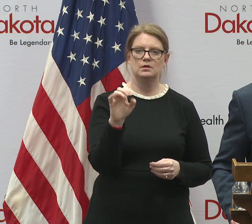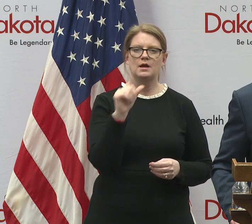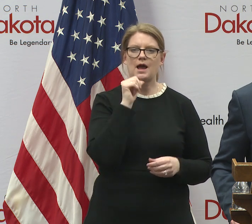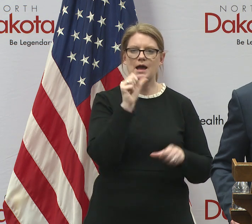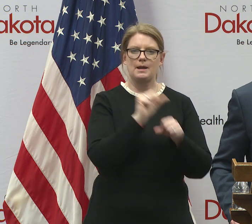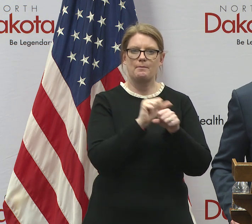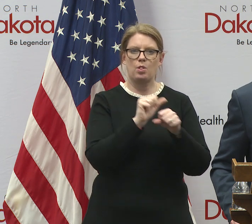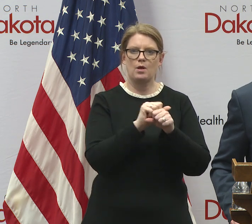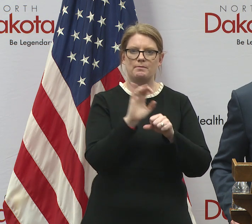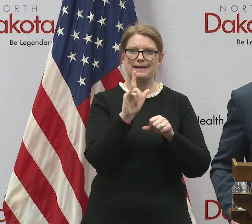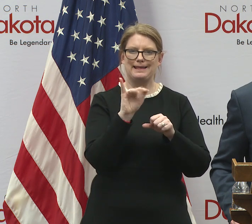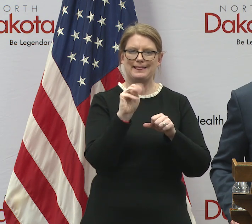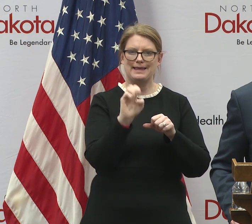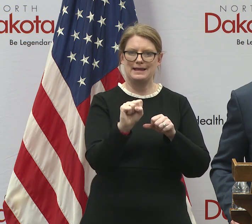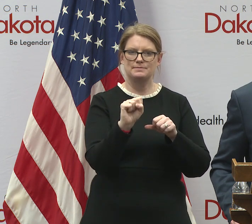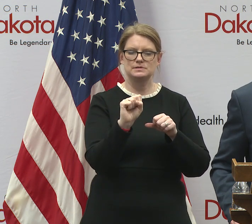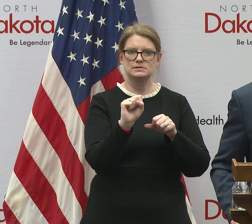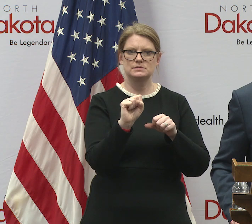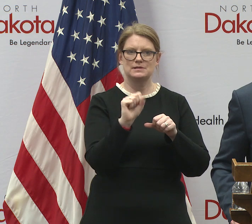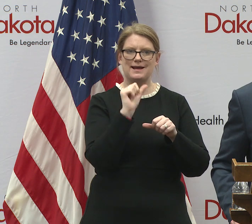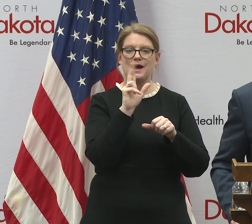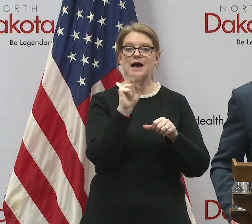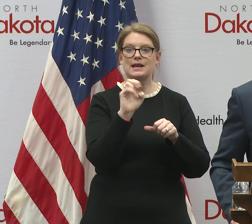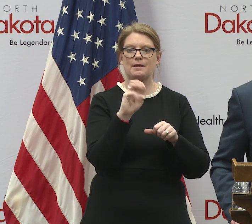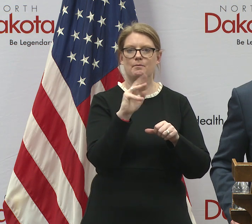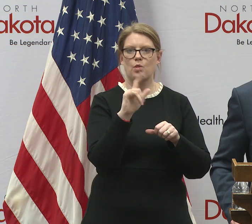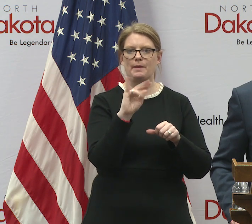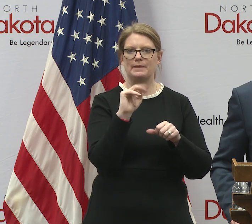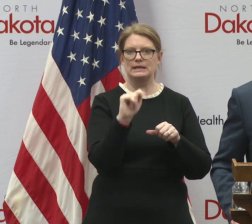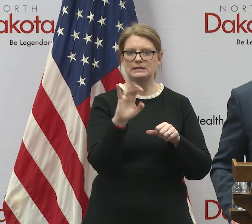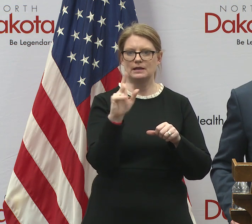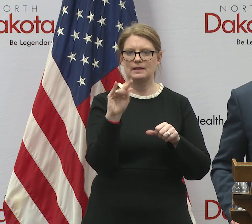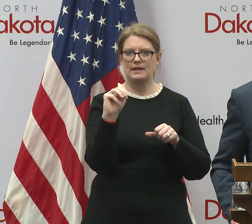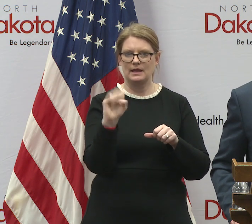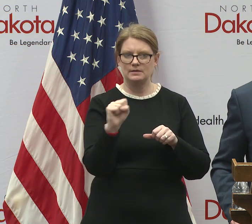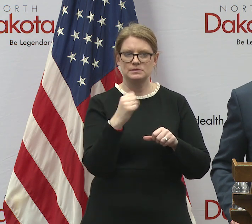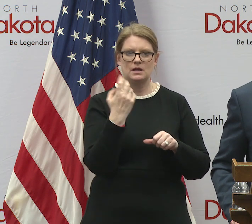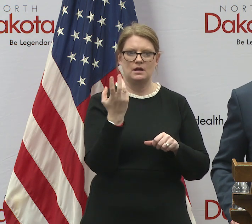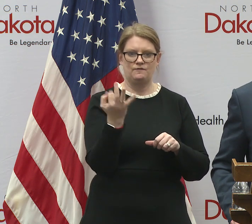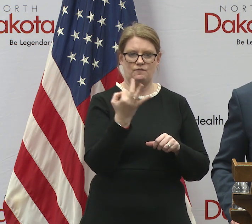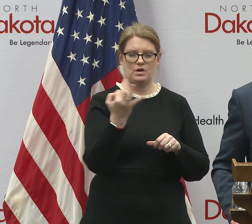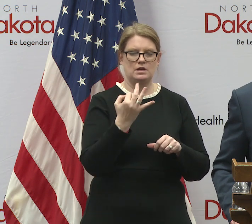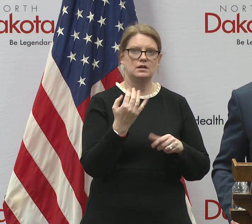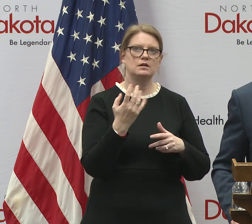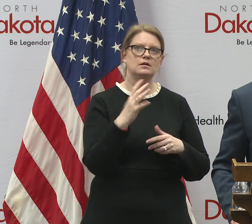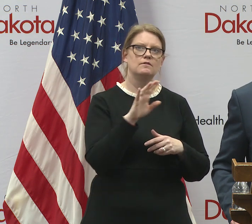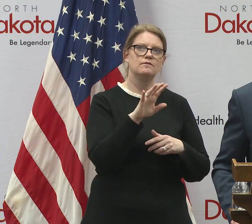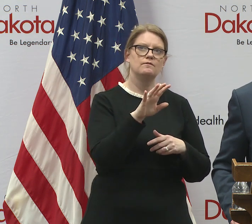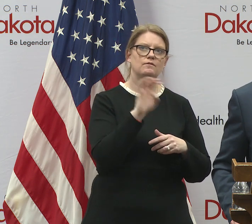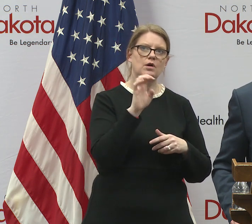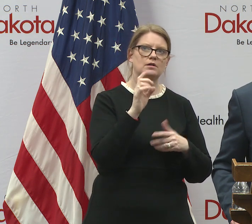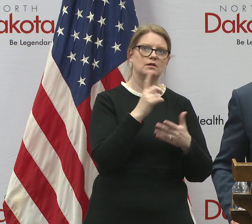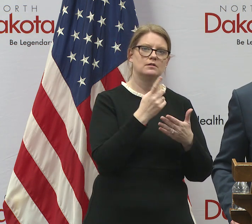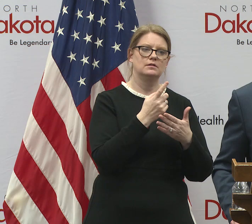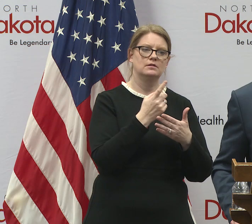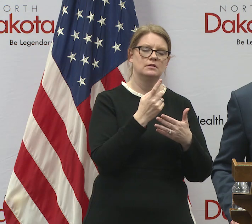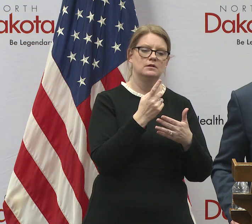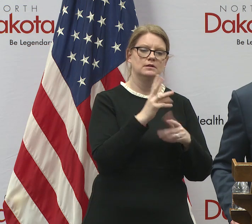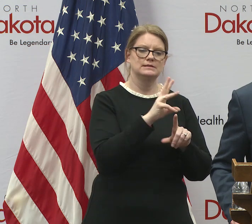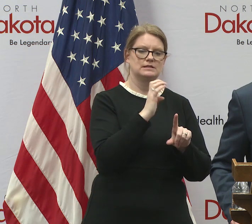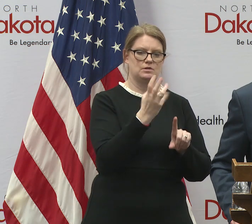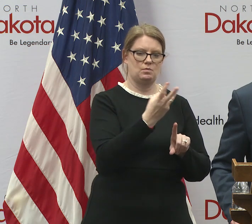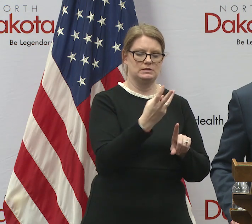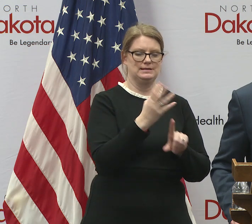I know we'd announced yesterday that we had 400 last week in the whole week. We had 600 on Wednesday.